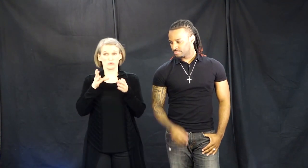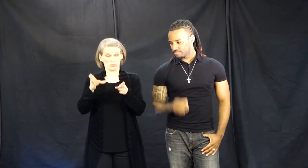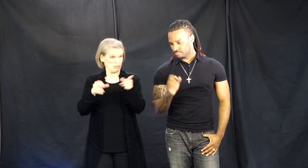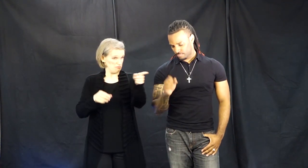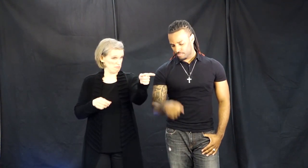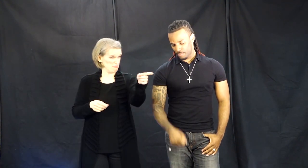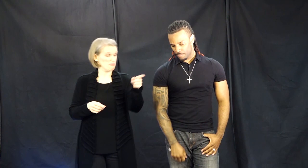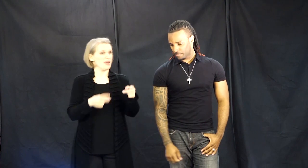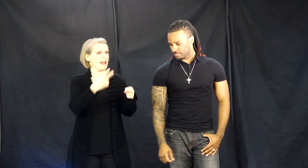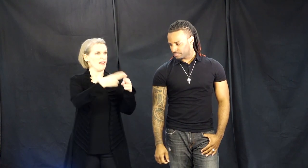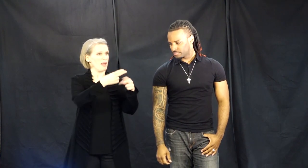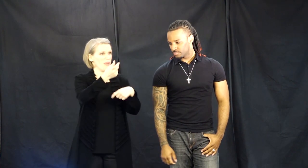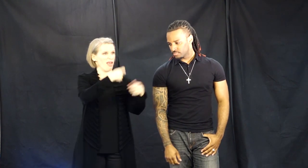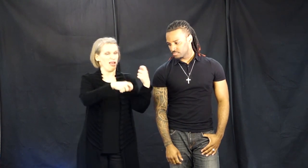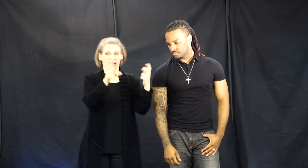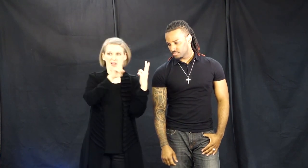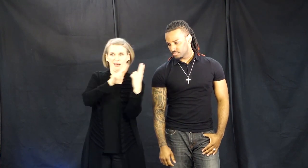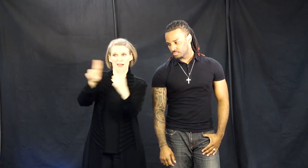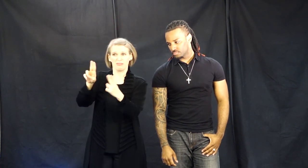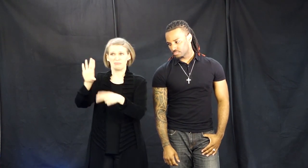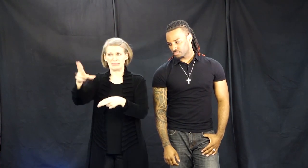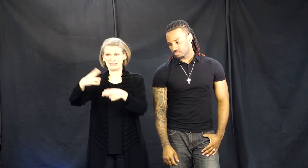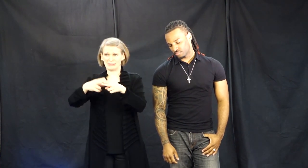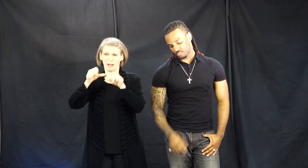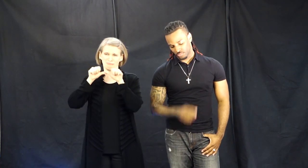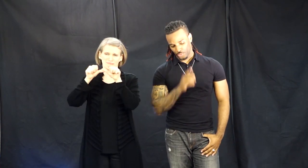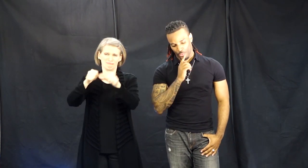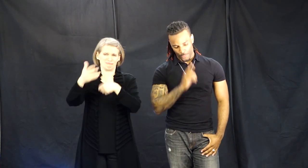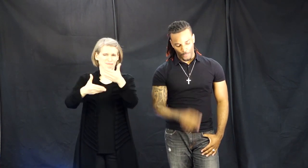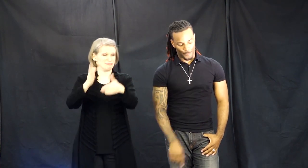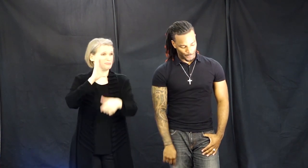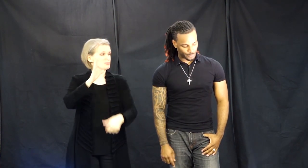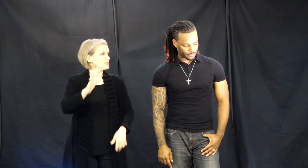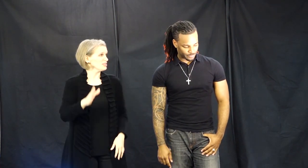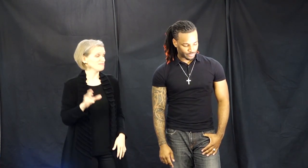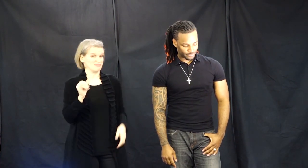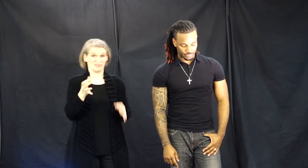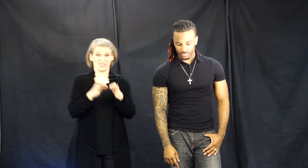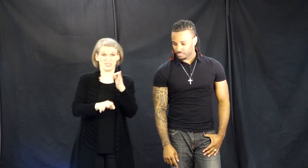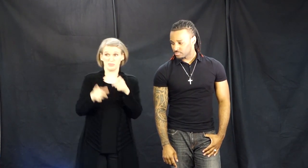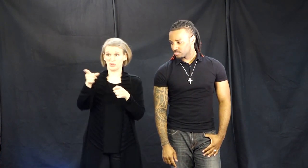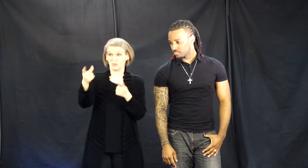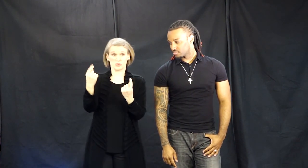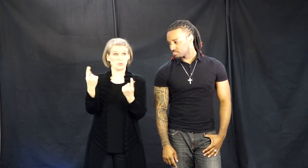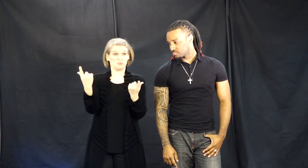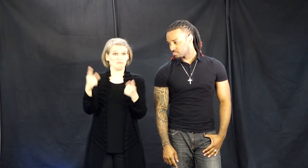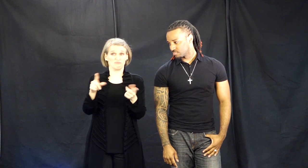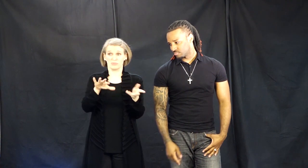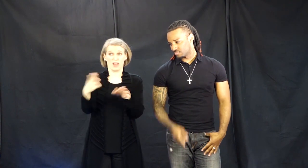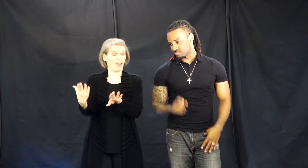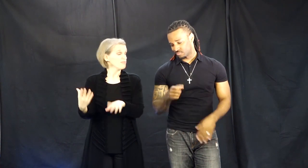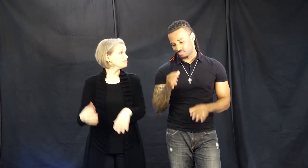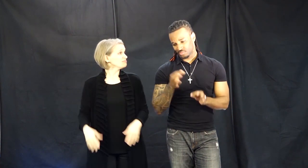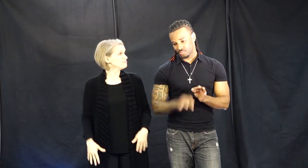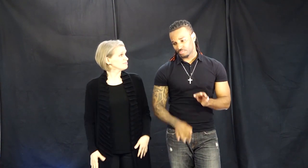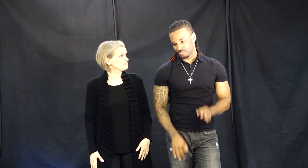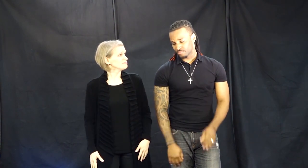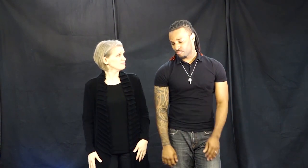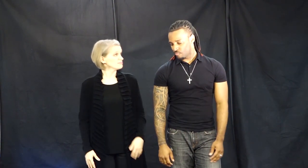They renamed it after him. The Mercer legacy is secure. Sure. And all he had to do was die. Yeah, that's a lot less work. We ought to give